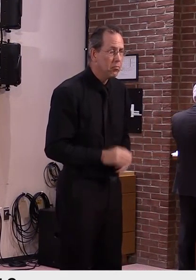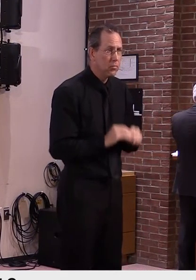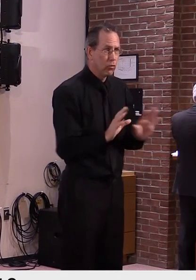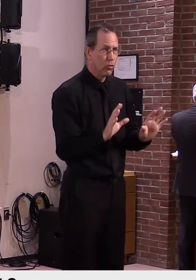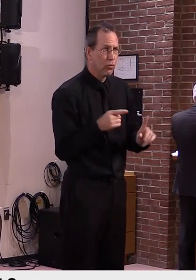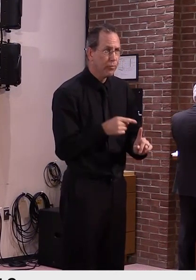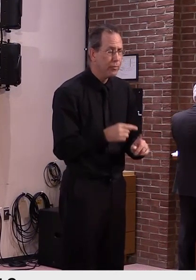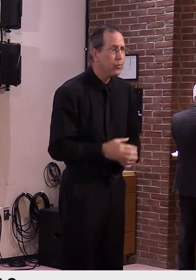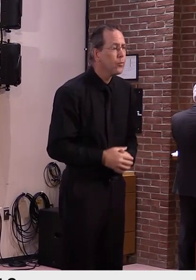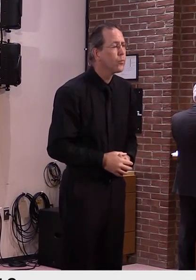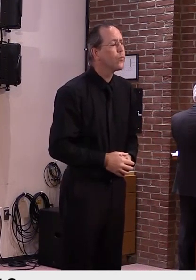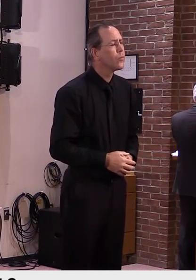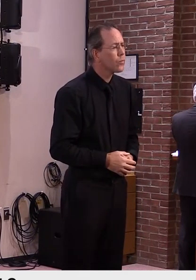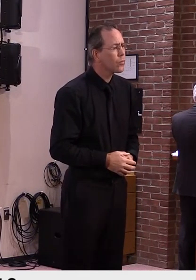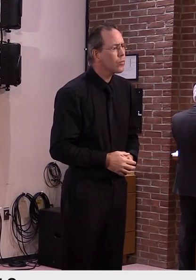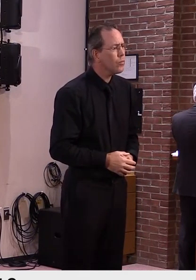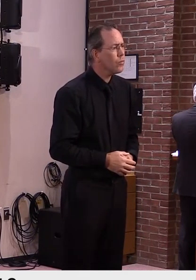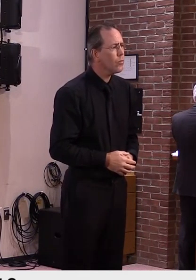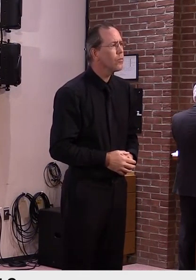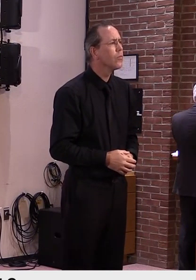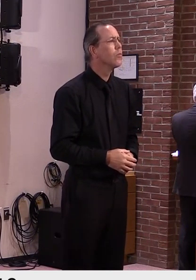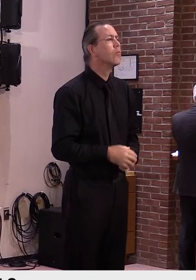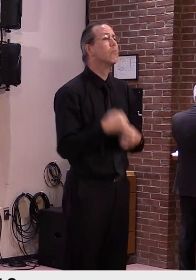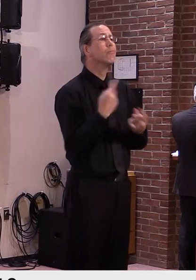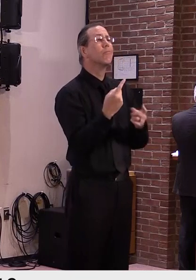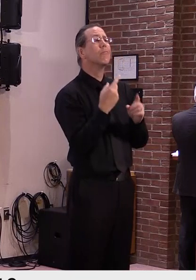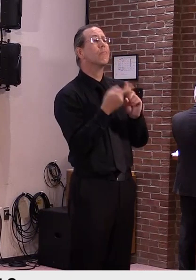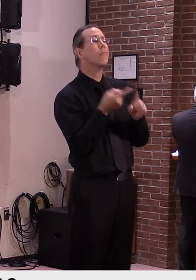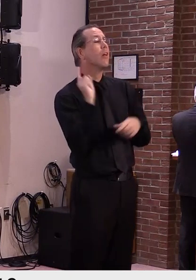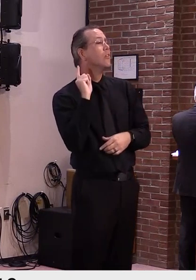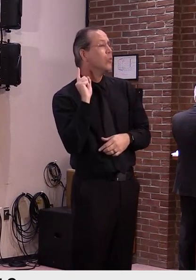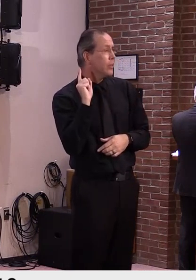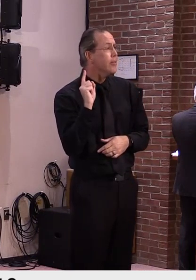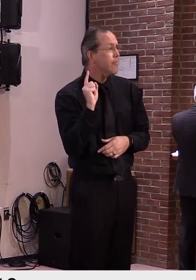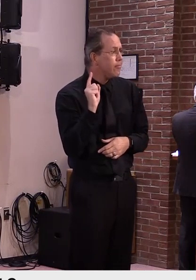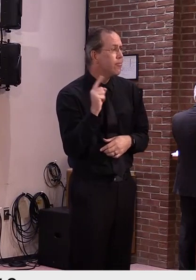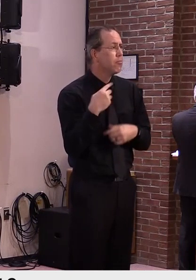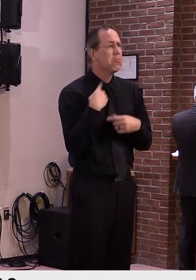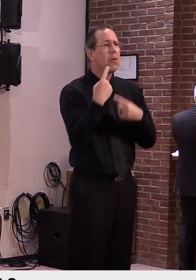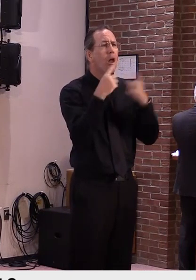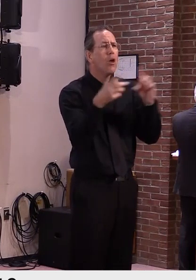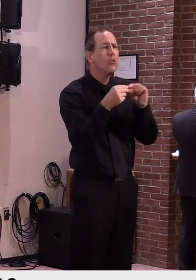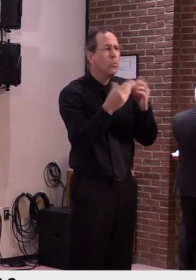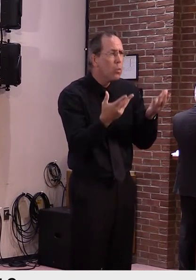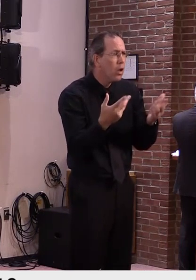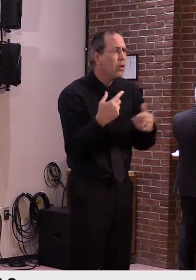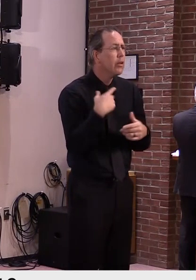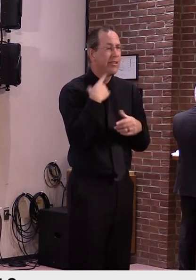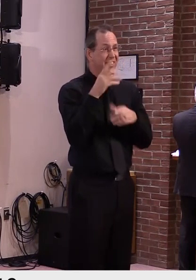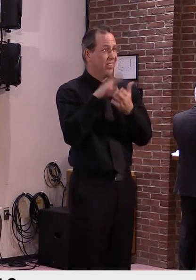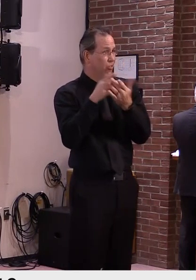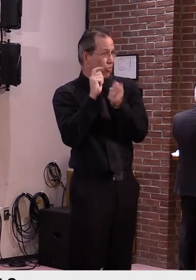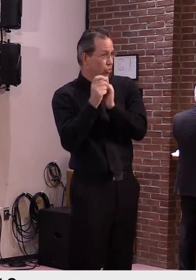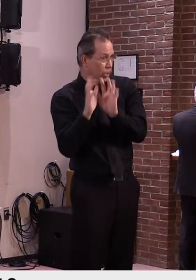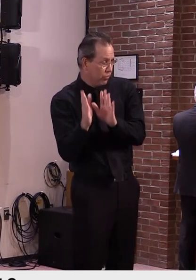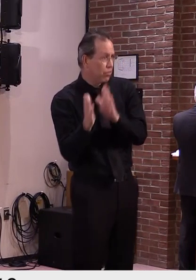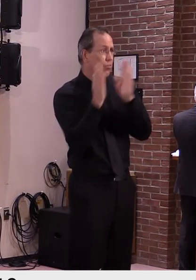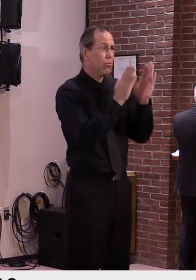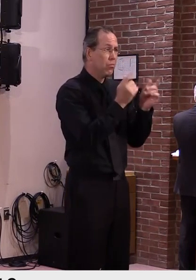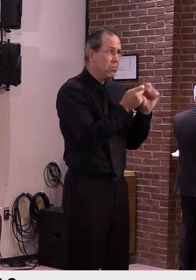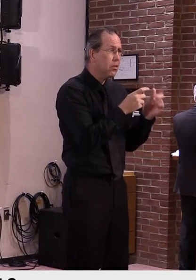The reaction to last week's announcements, and what I expect we'll hear after Secretary French's announcement today,